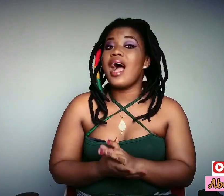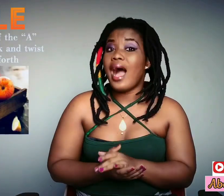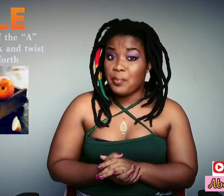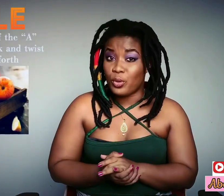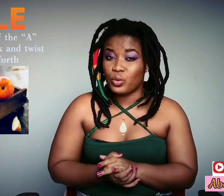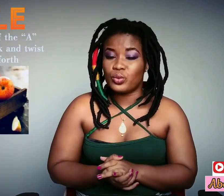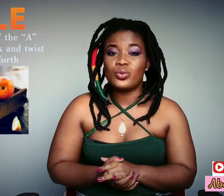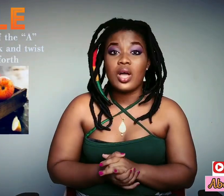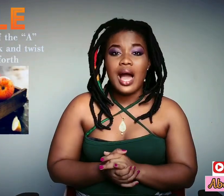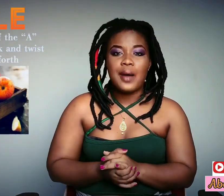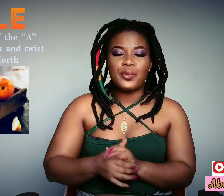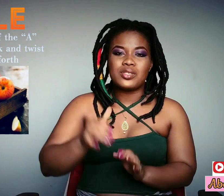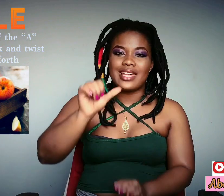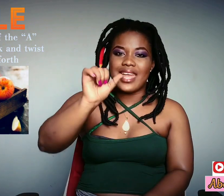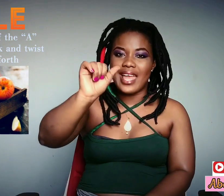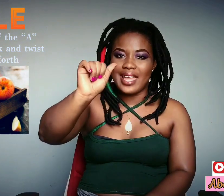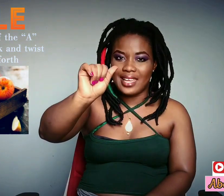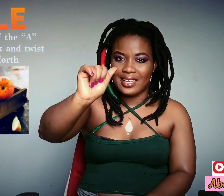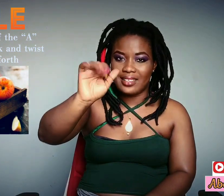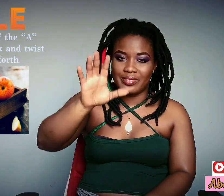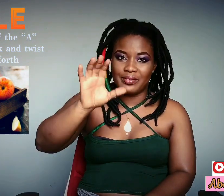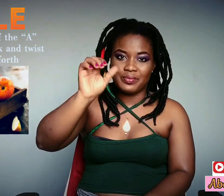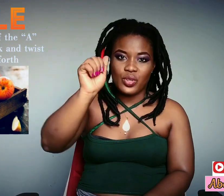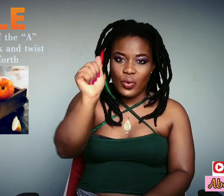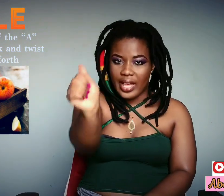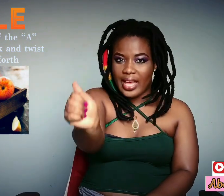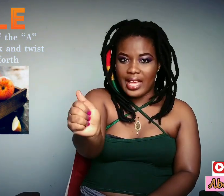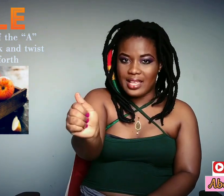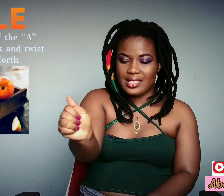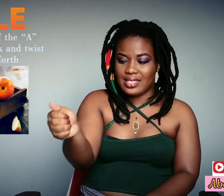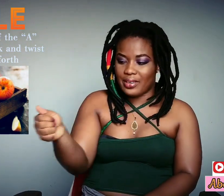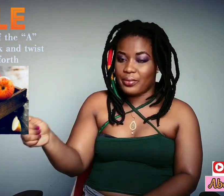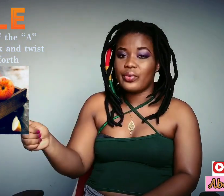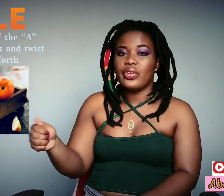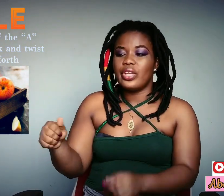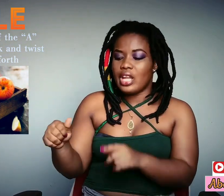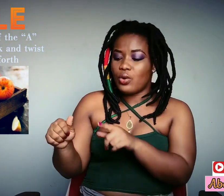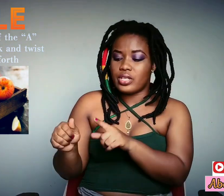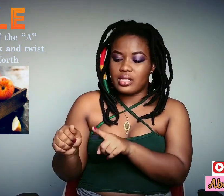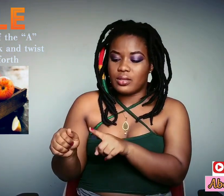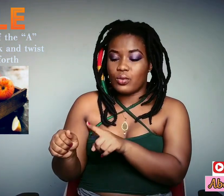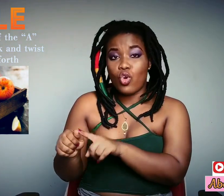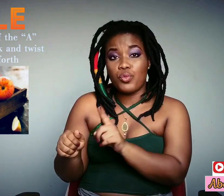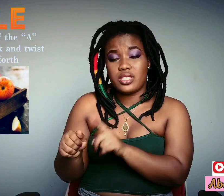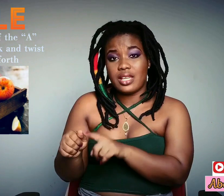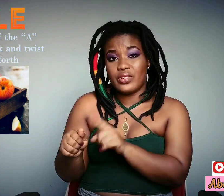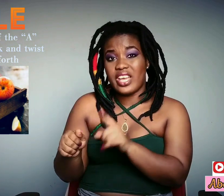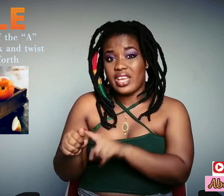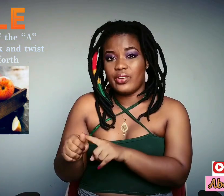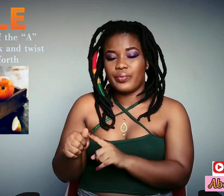afe apple tiny a inside now the who we say now they